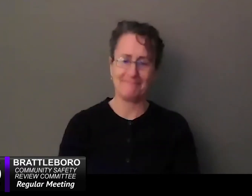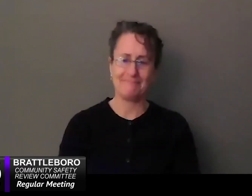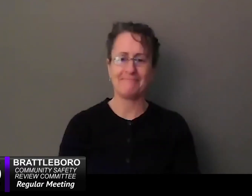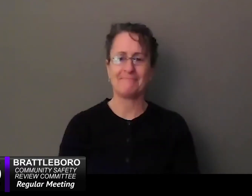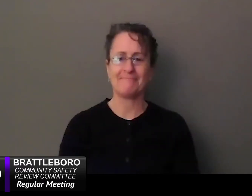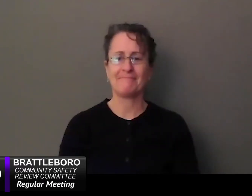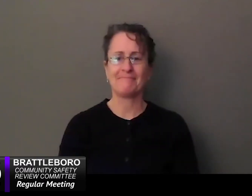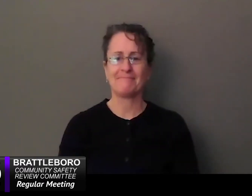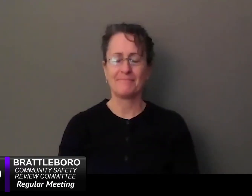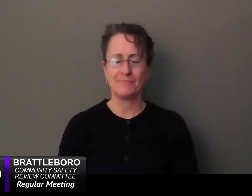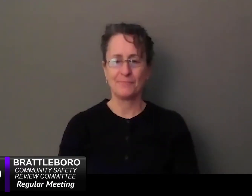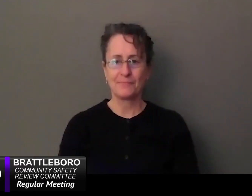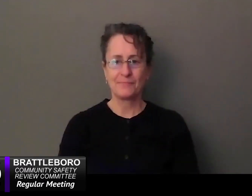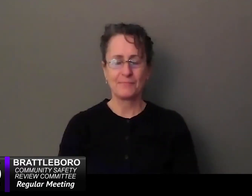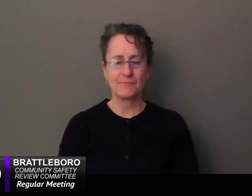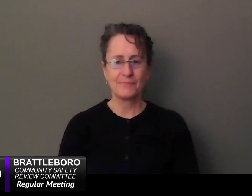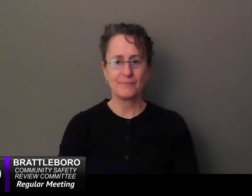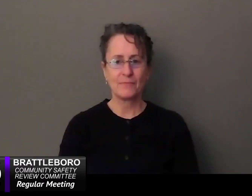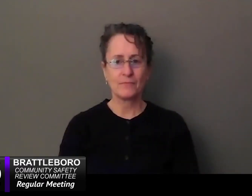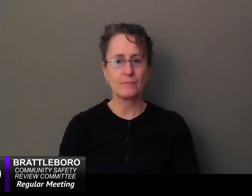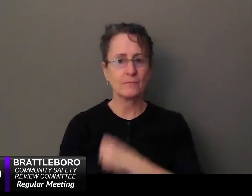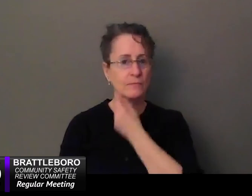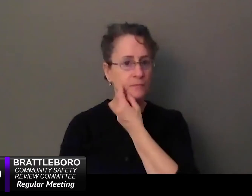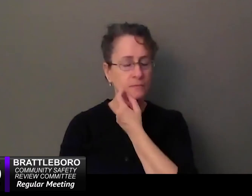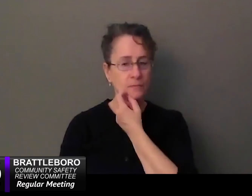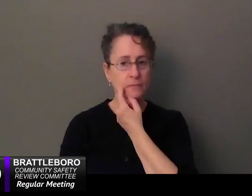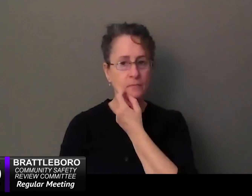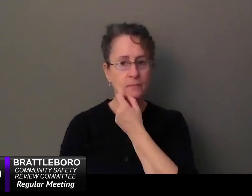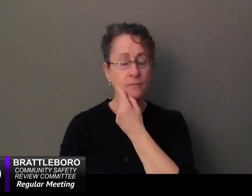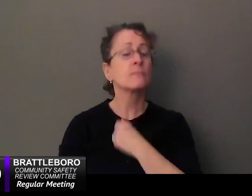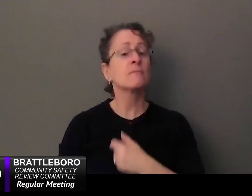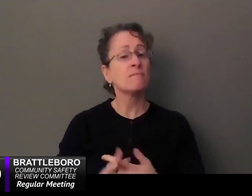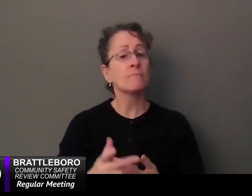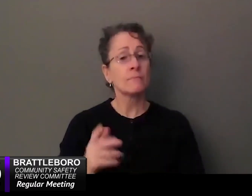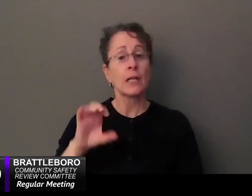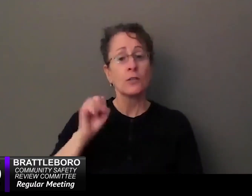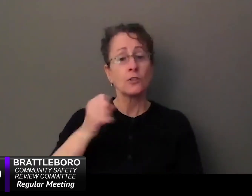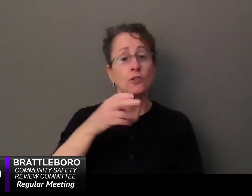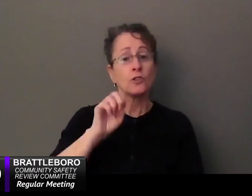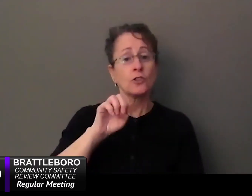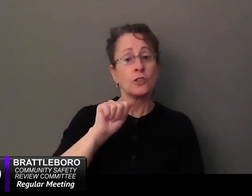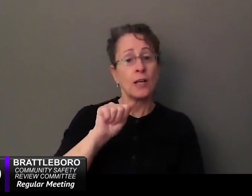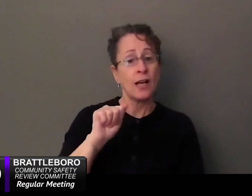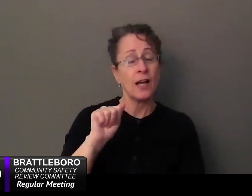And I also, like Shay, have been involved in